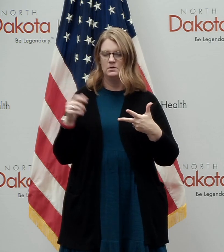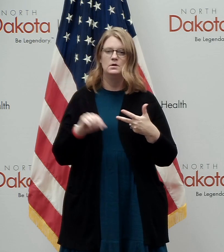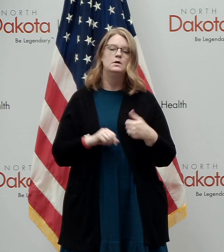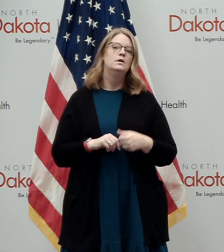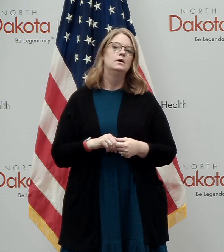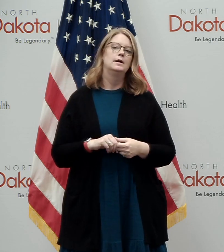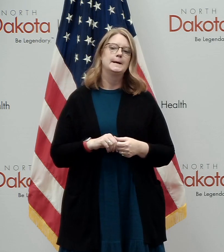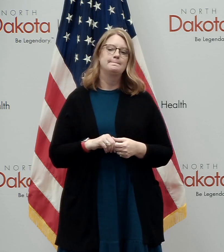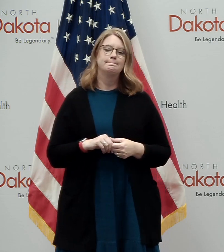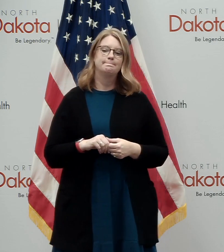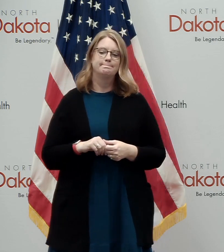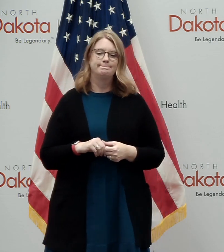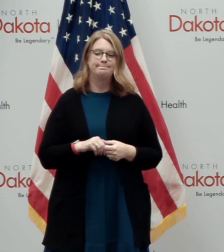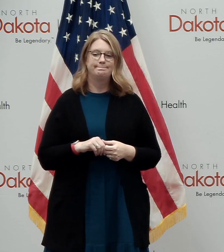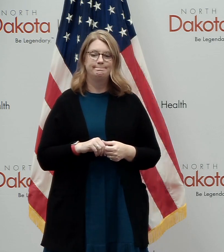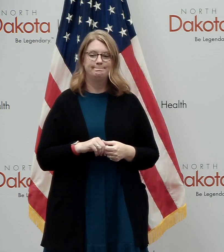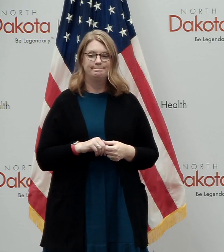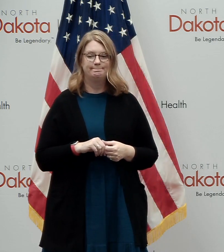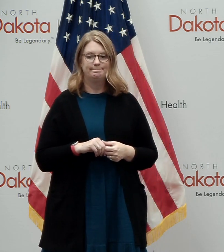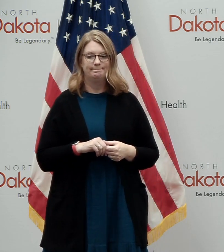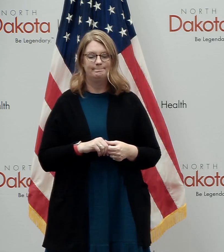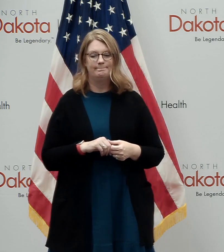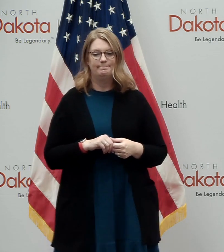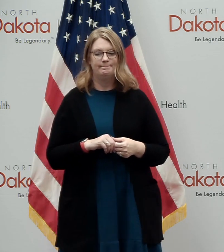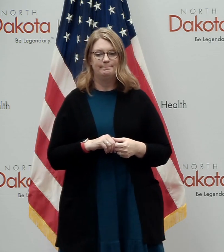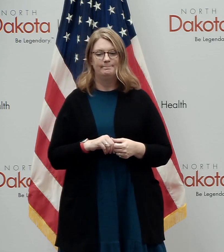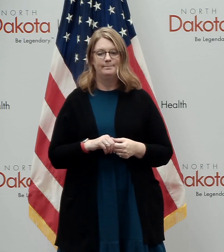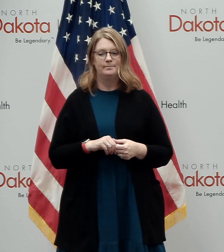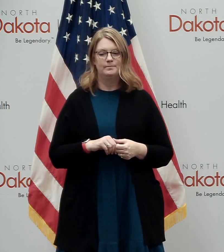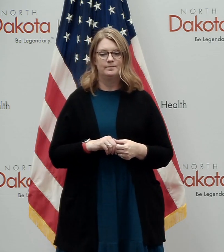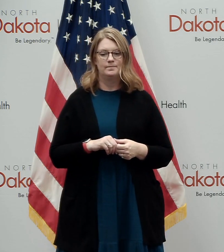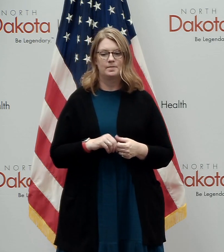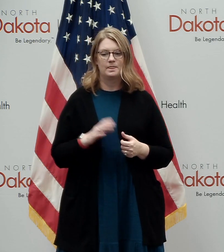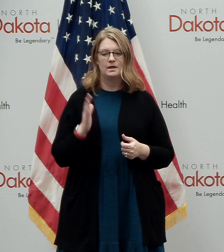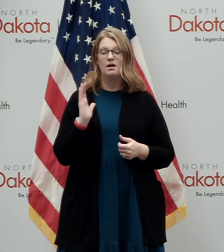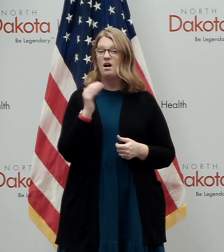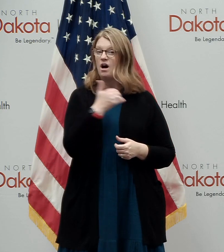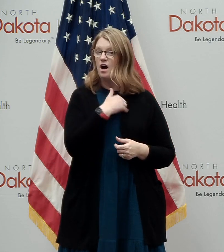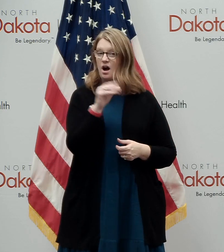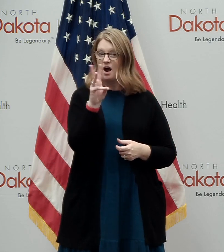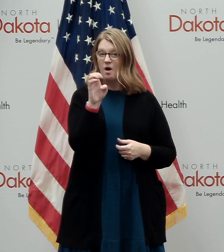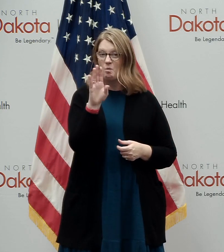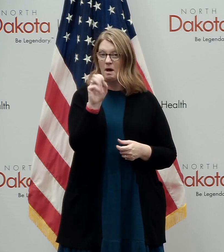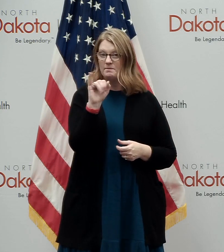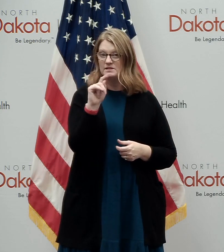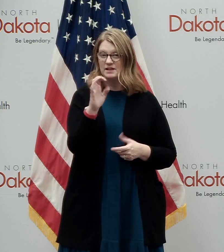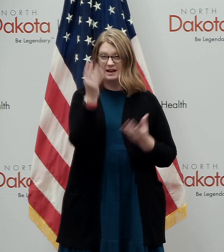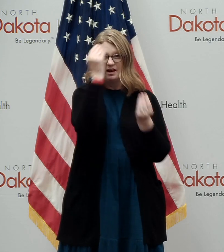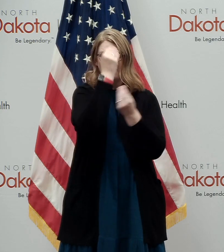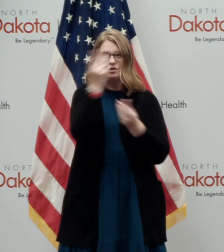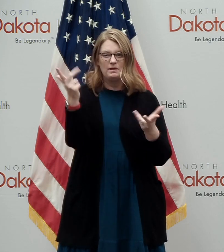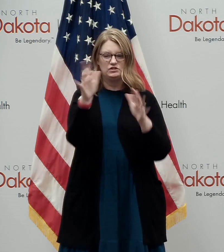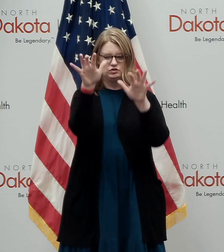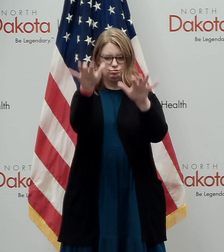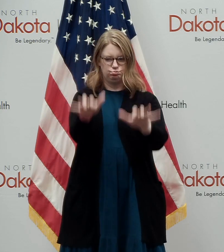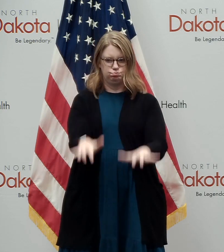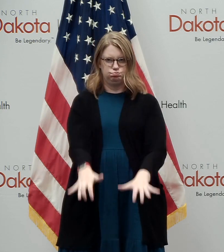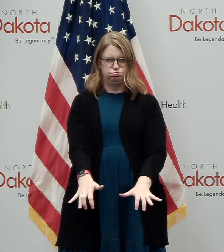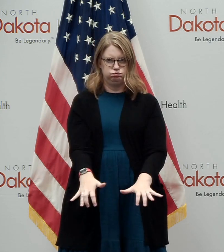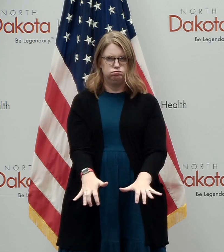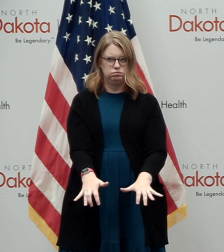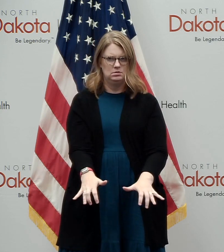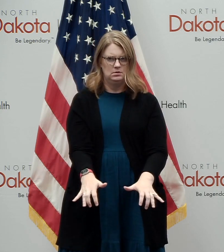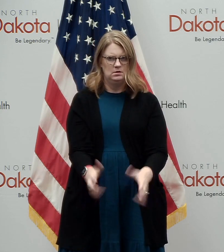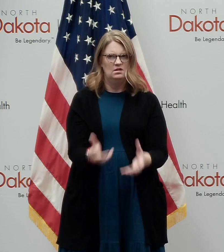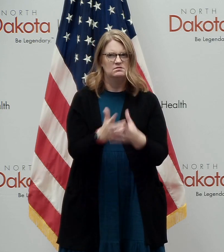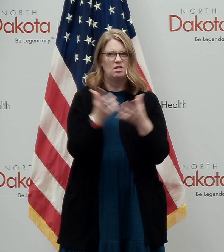of the things that I really want to encourage, because our website has so much information on it that I'll go into more